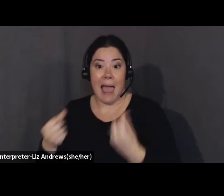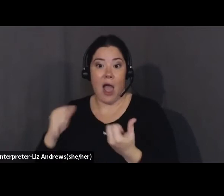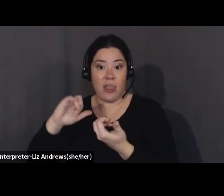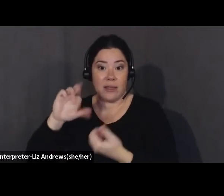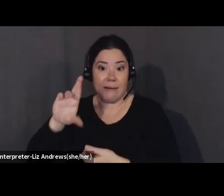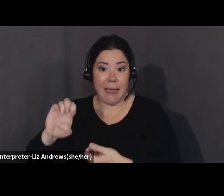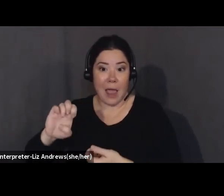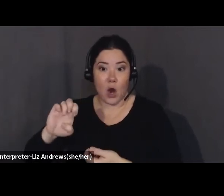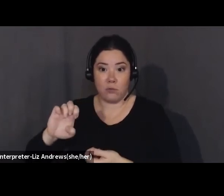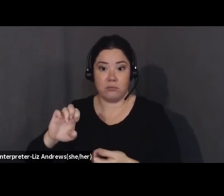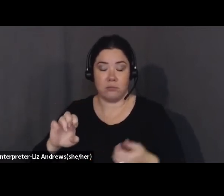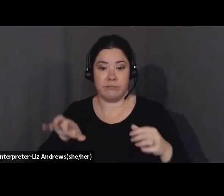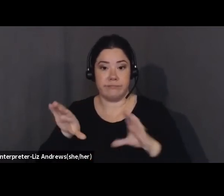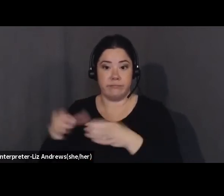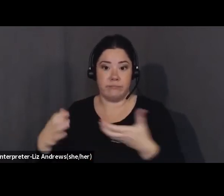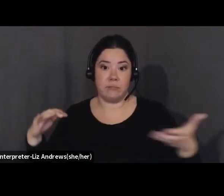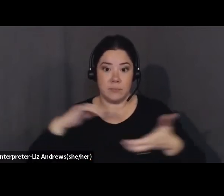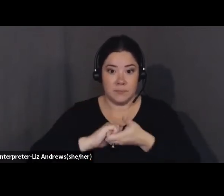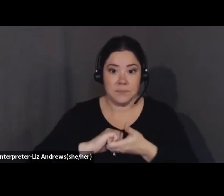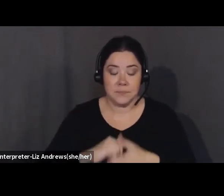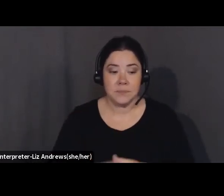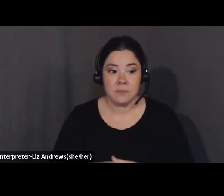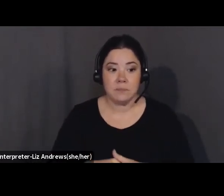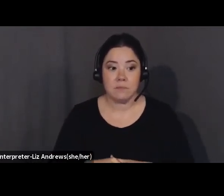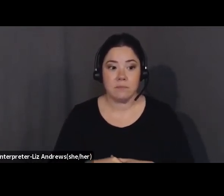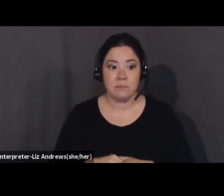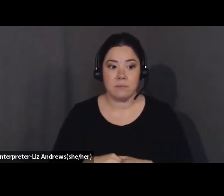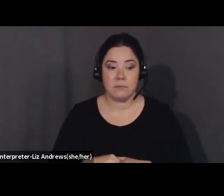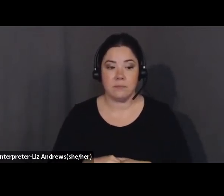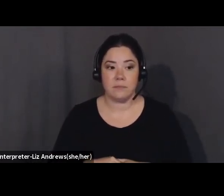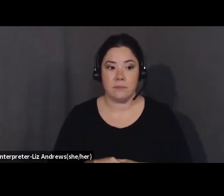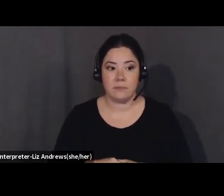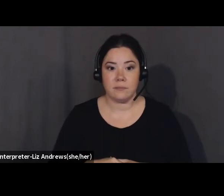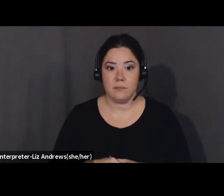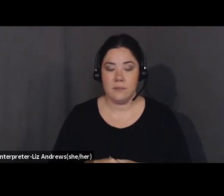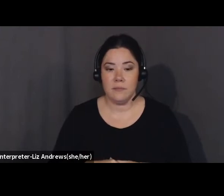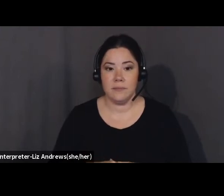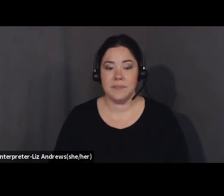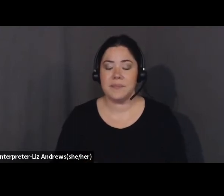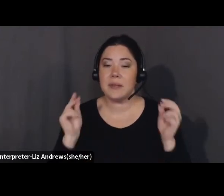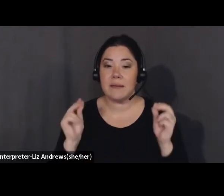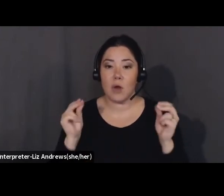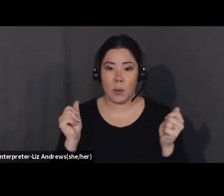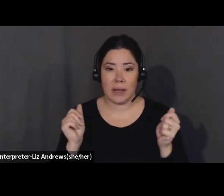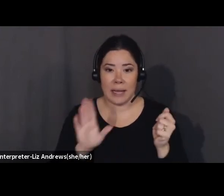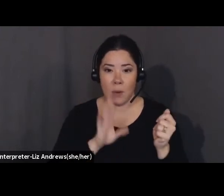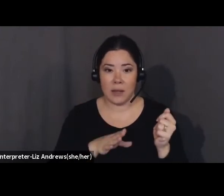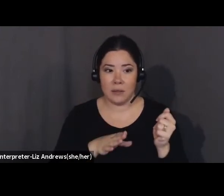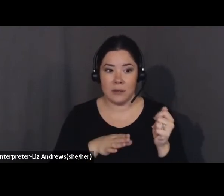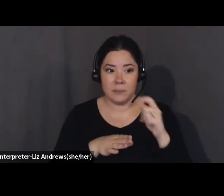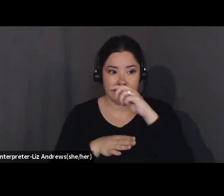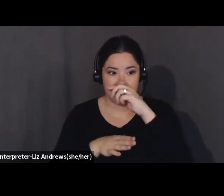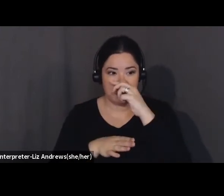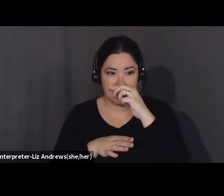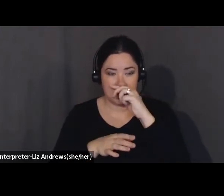made recommendations accordingly. Next slide, please. Very quickly, I'm just going to turn